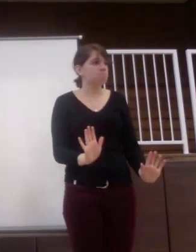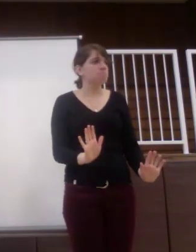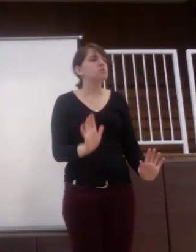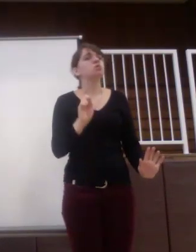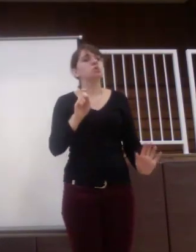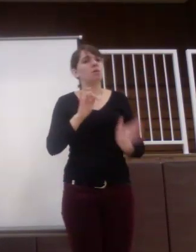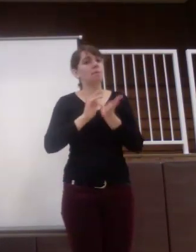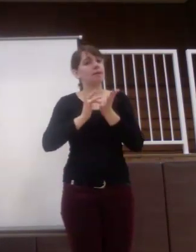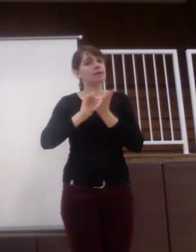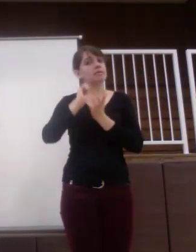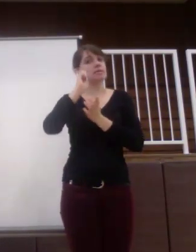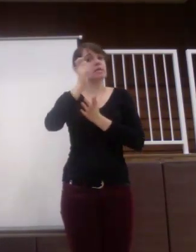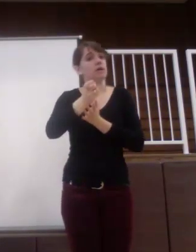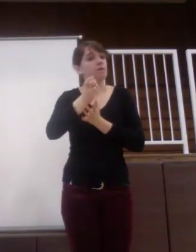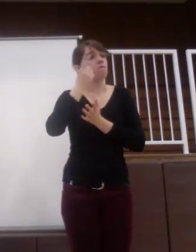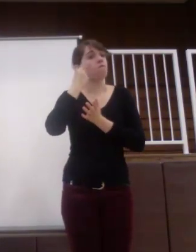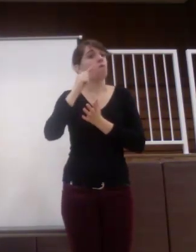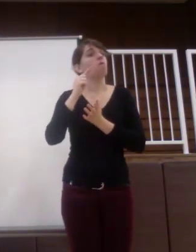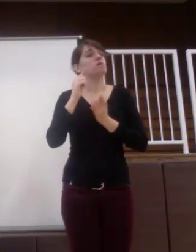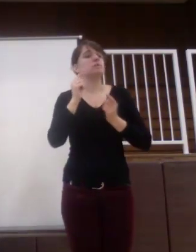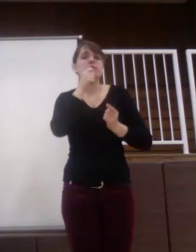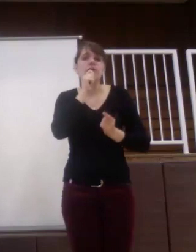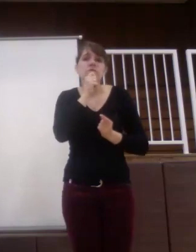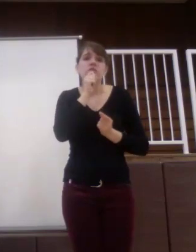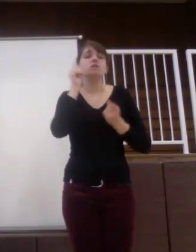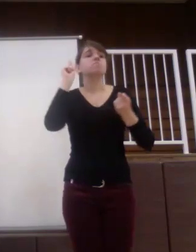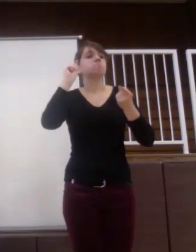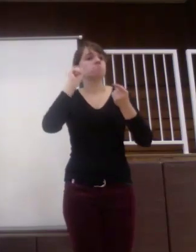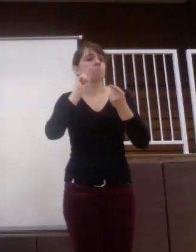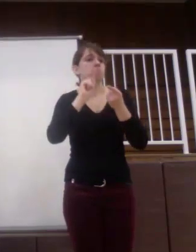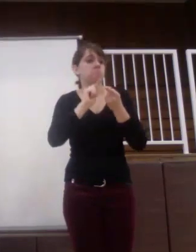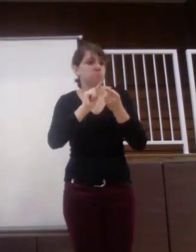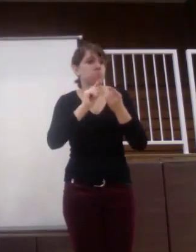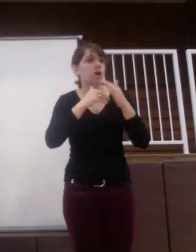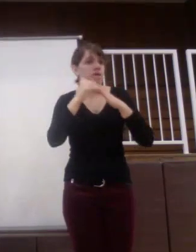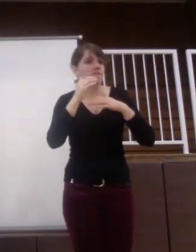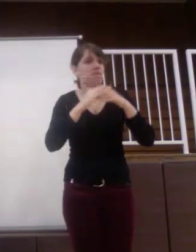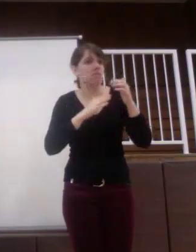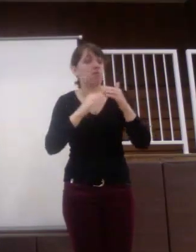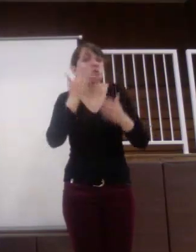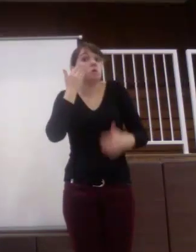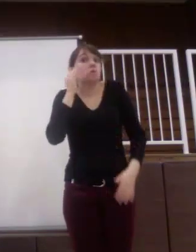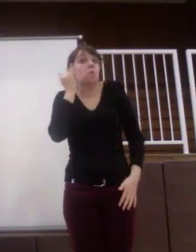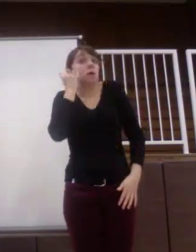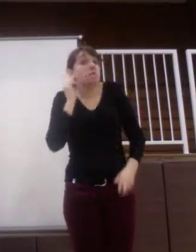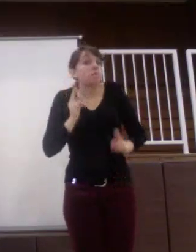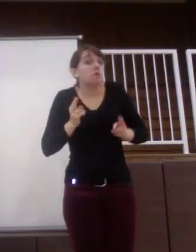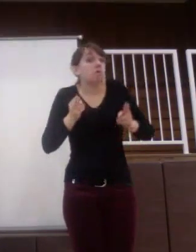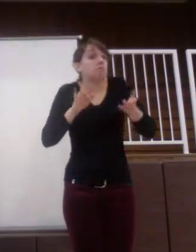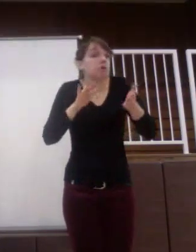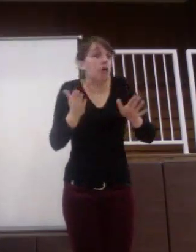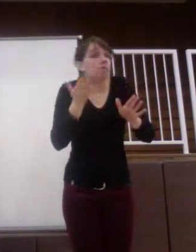medications to relieve suffering without knowing whether it may or may not hasten death.